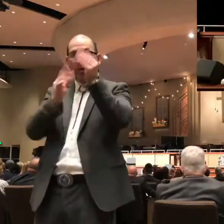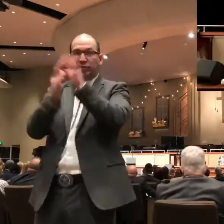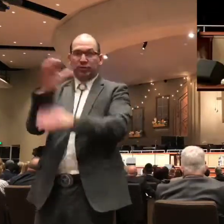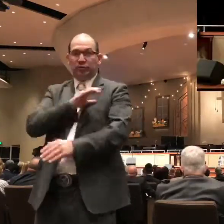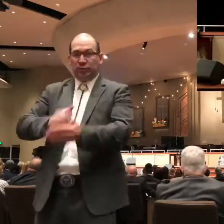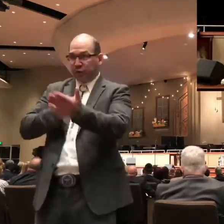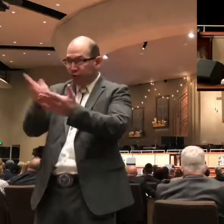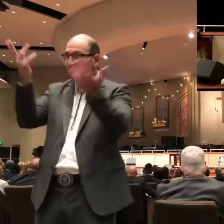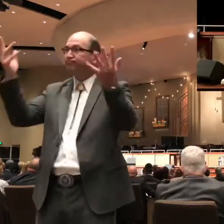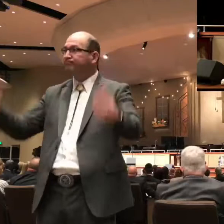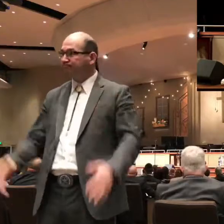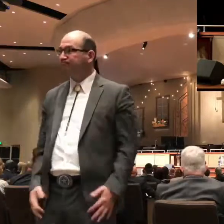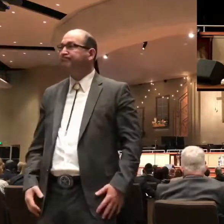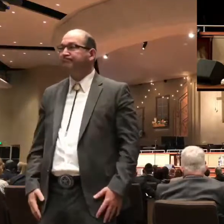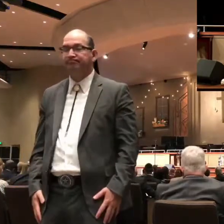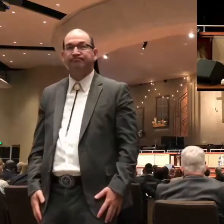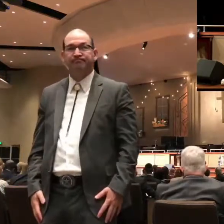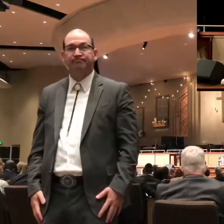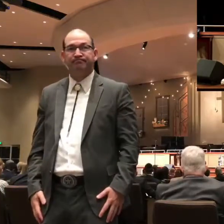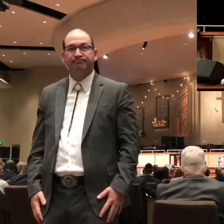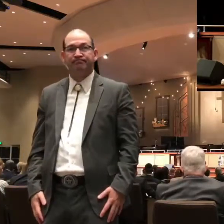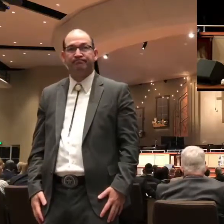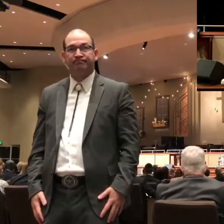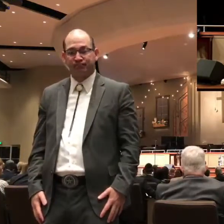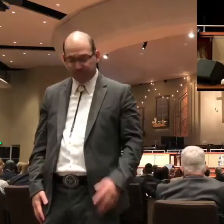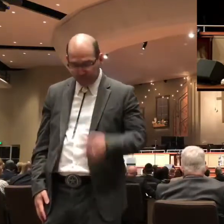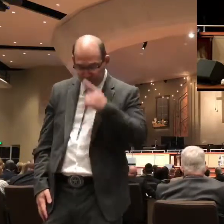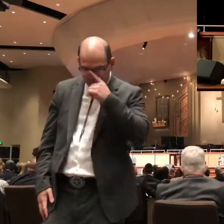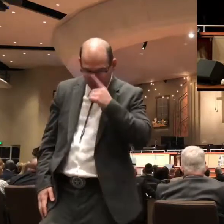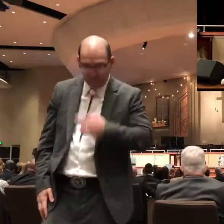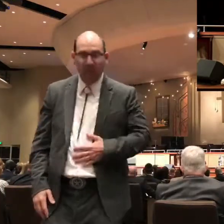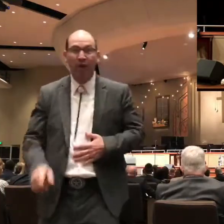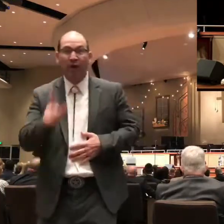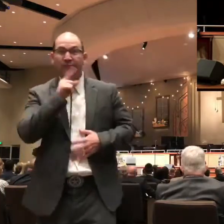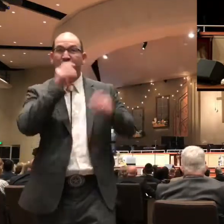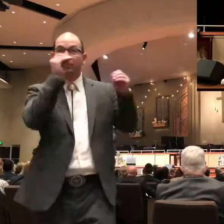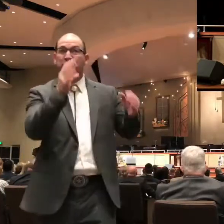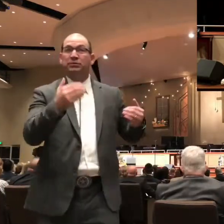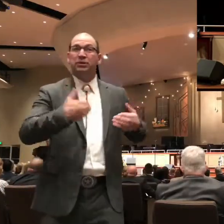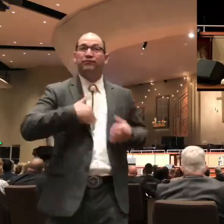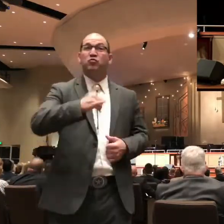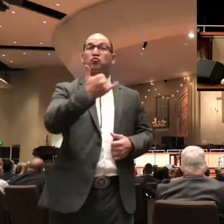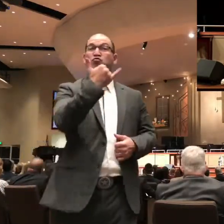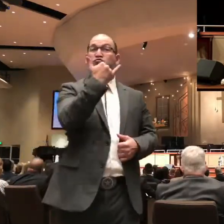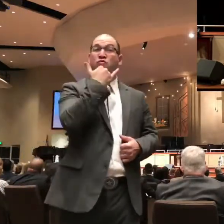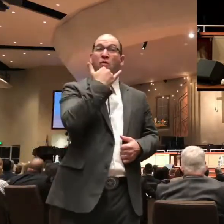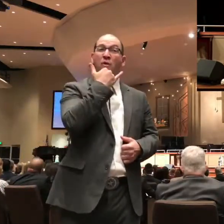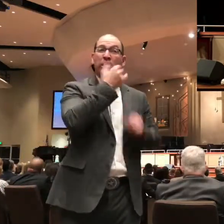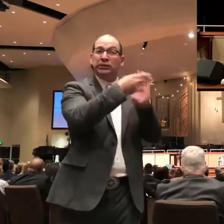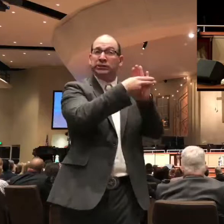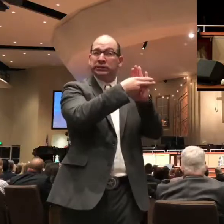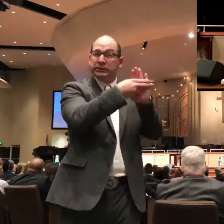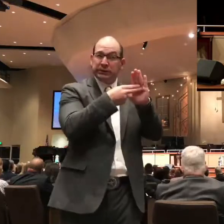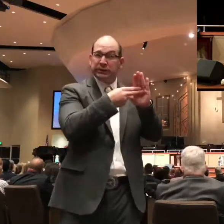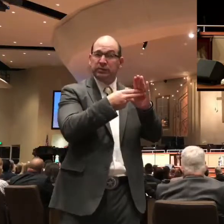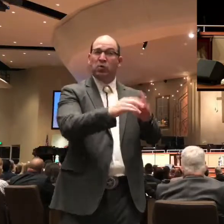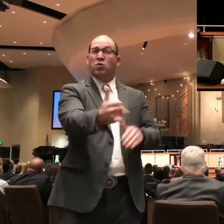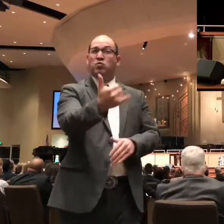A deviant reputation, that's the reputation of the false teachers. They had deceived followers, people that, listen,